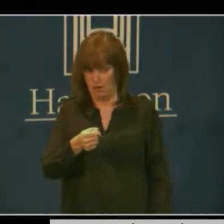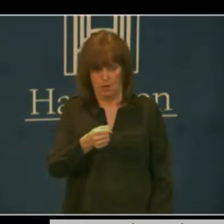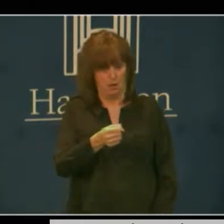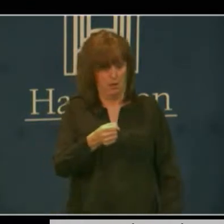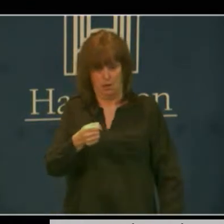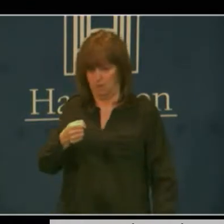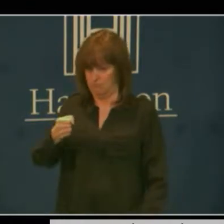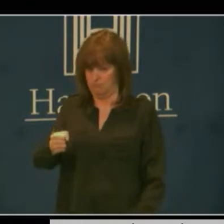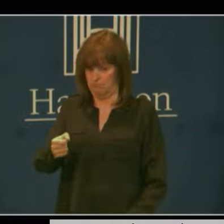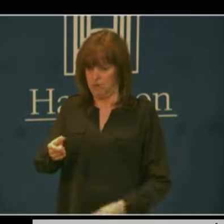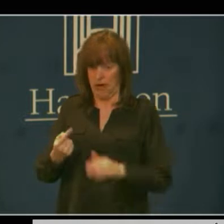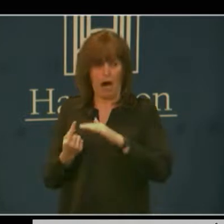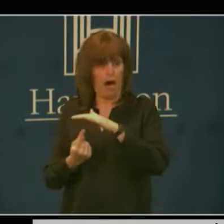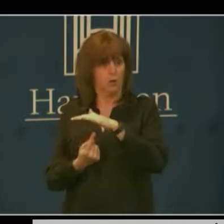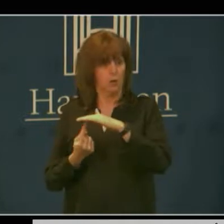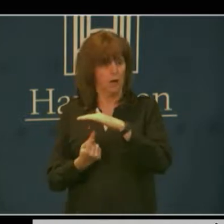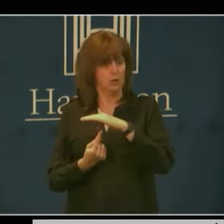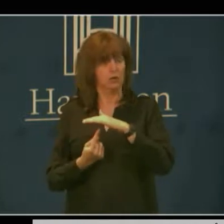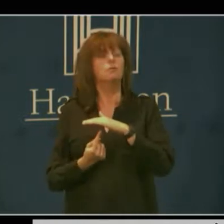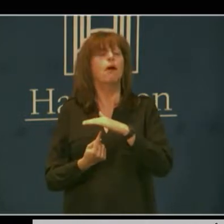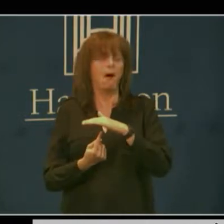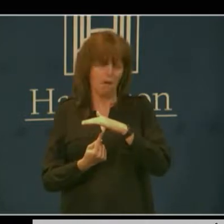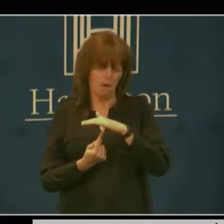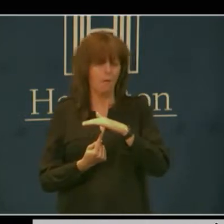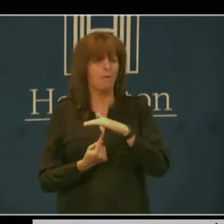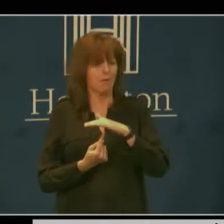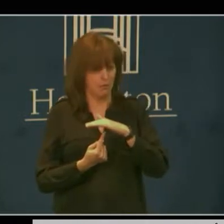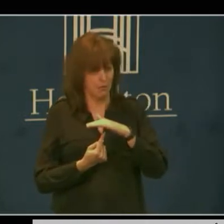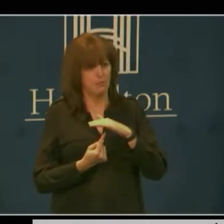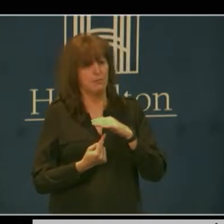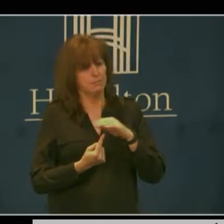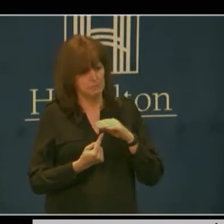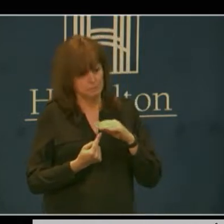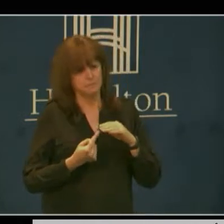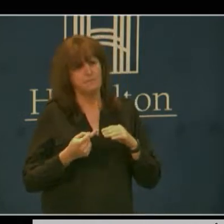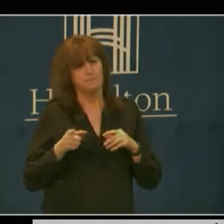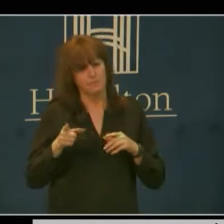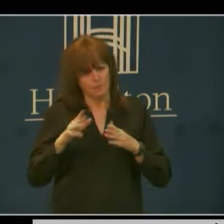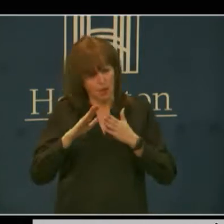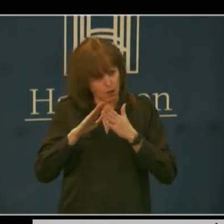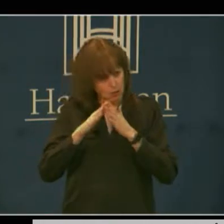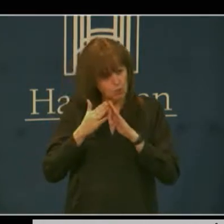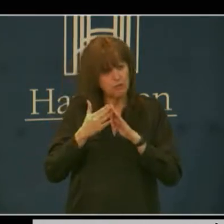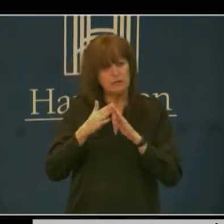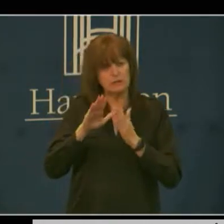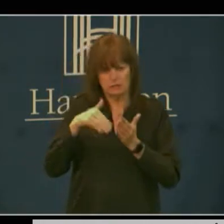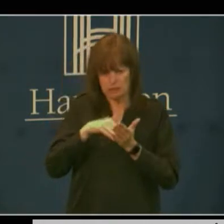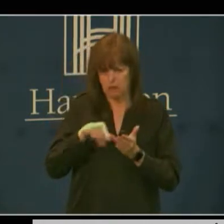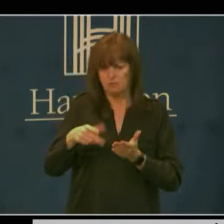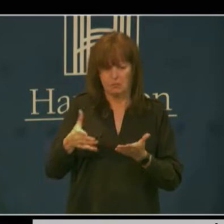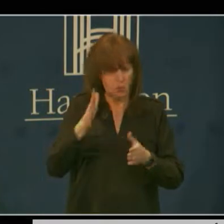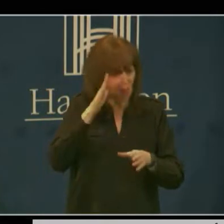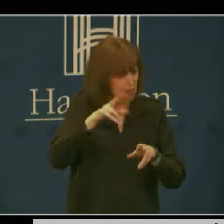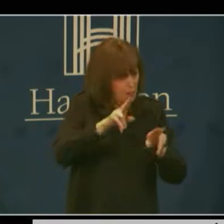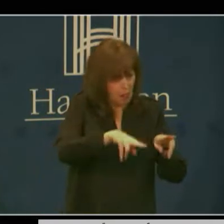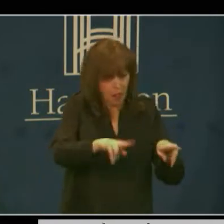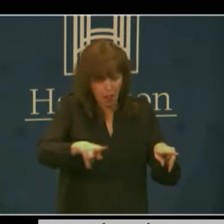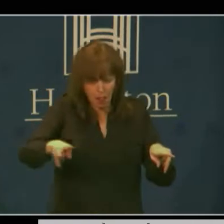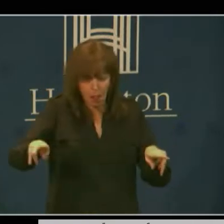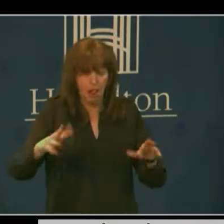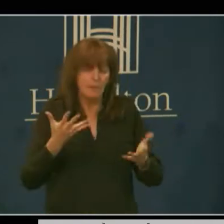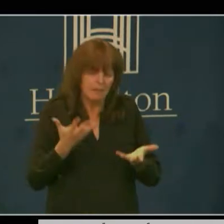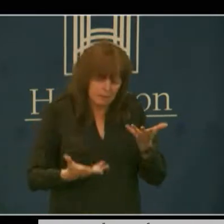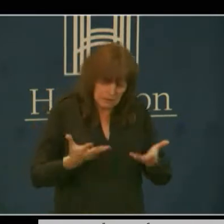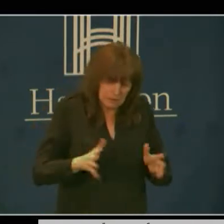in a City of Hamilton rec center. And lastly, thank you, Mike and Paul and Jason and Thorin and